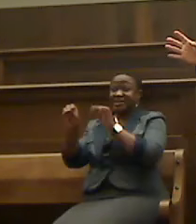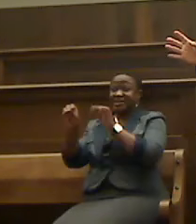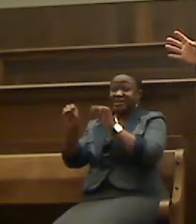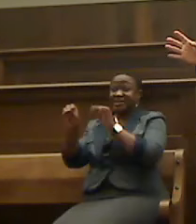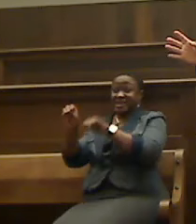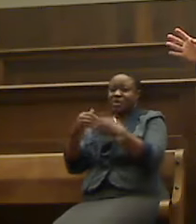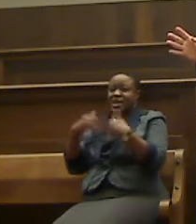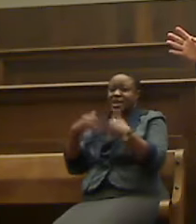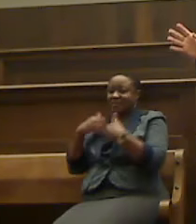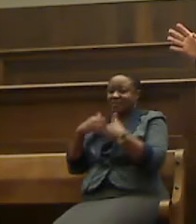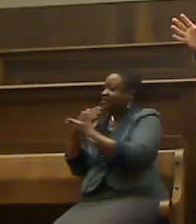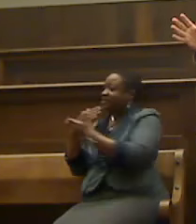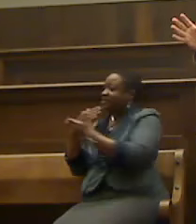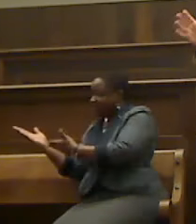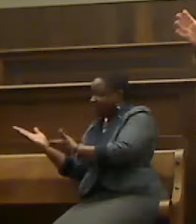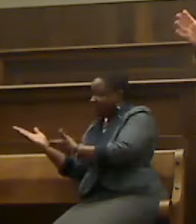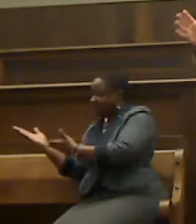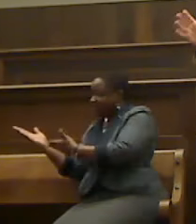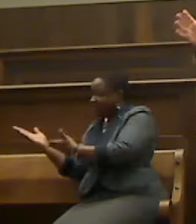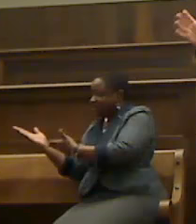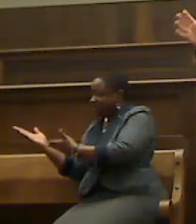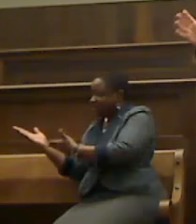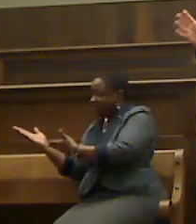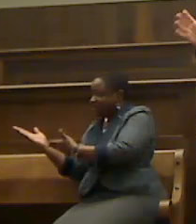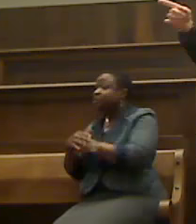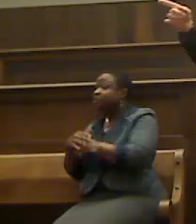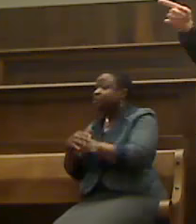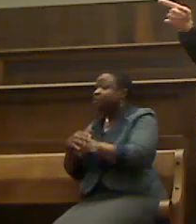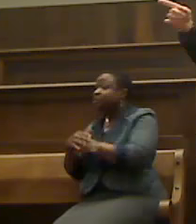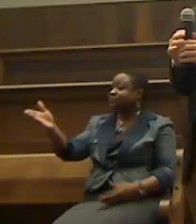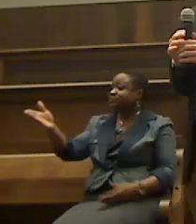Sally. Okay, next question. Yes.